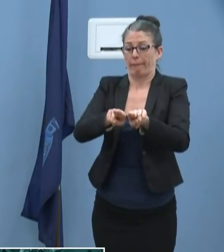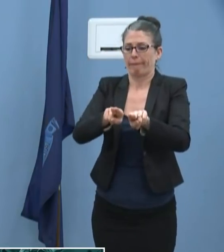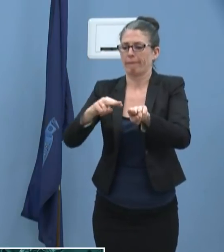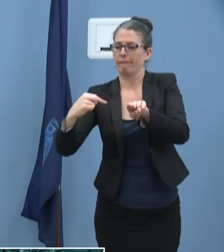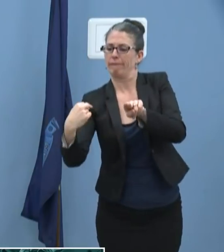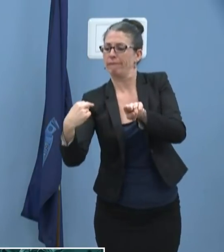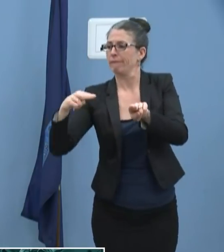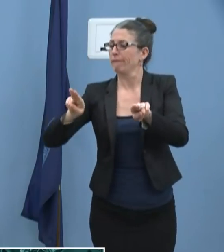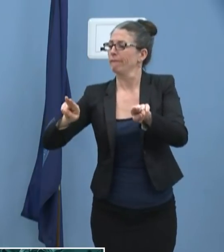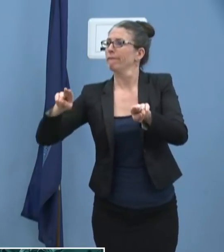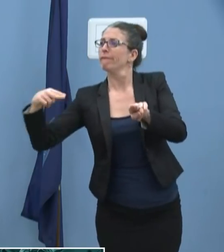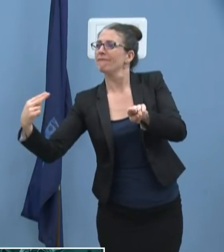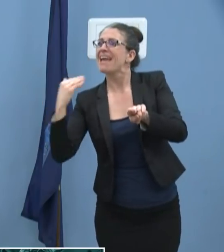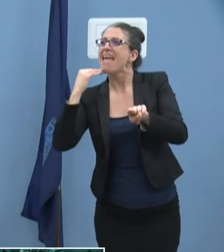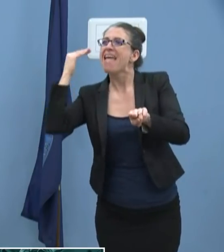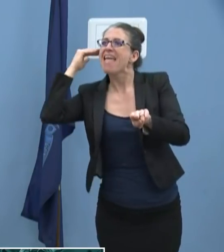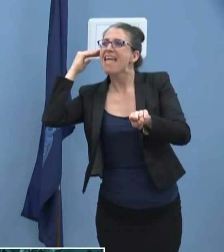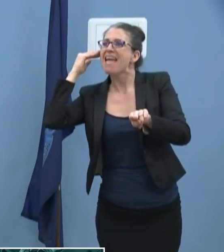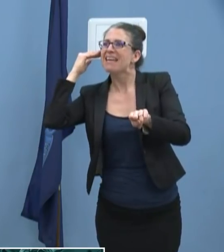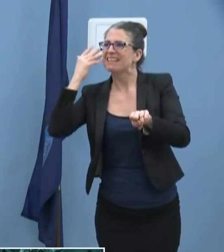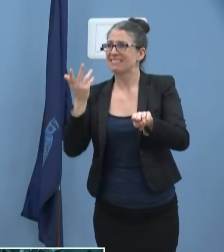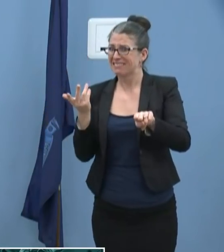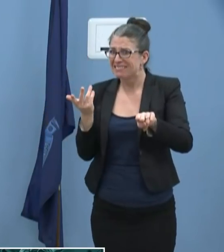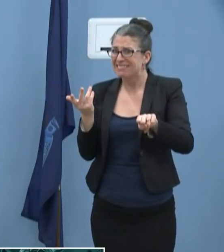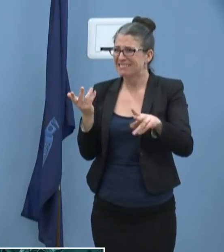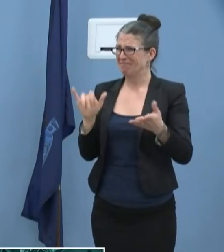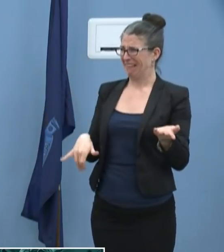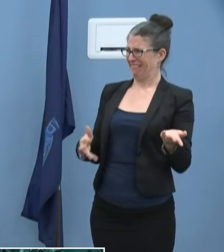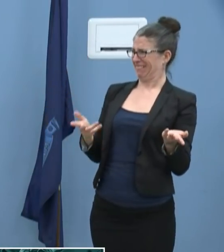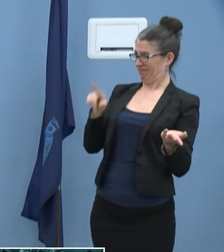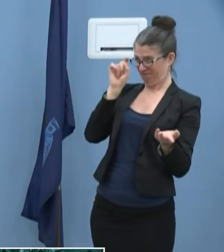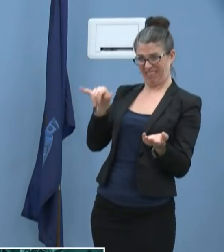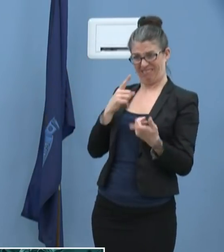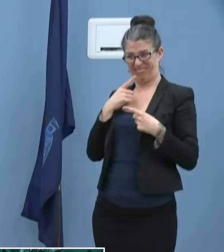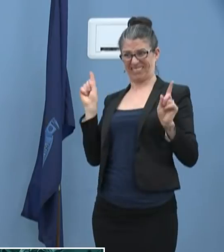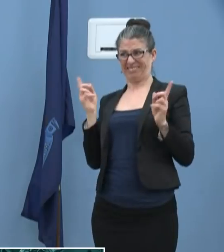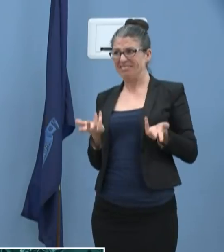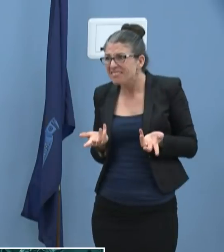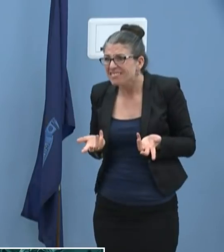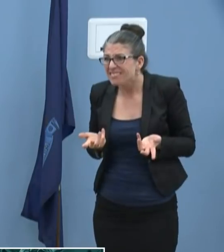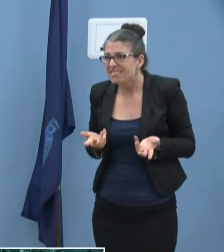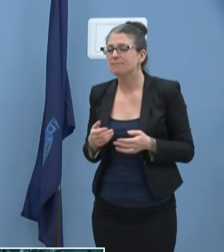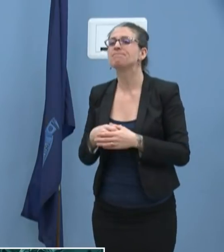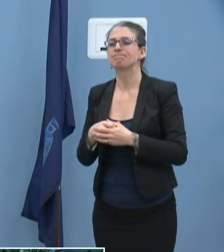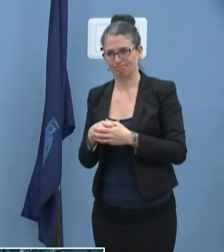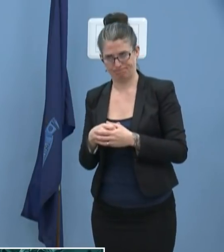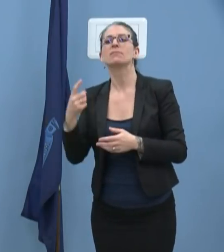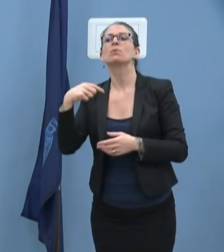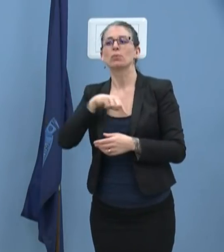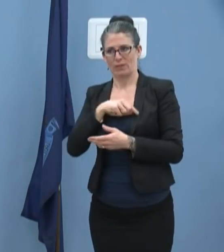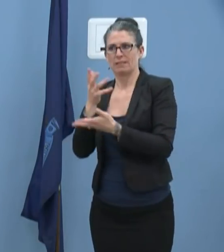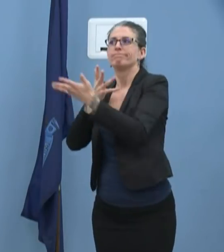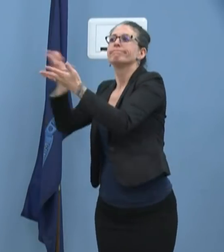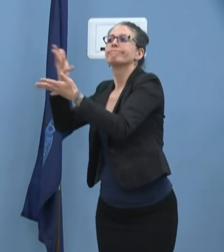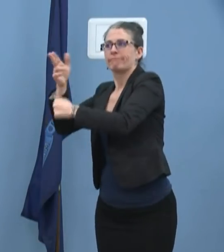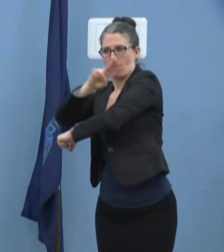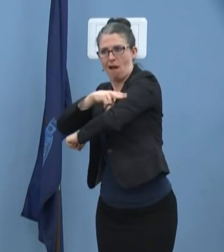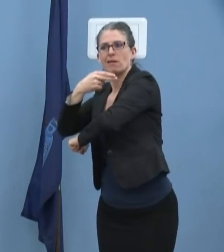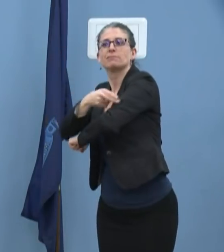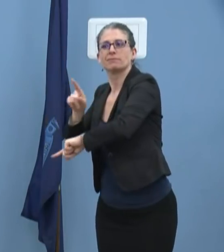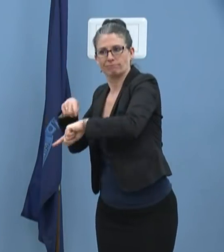going to mandate head to toe sleeping, but we have been working with hospitals and local health departments, artments,